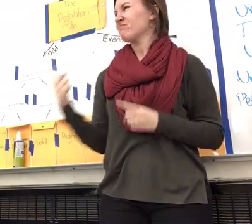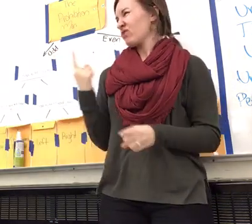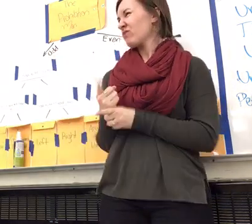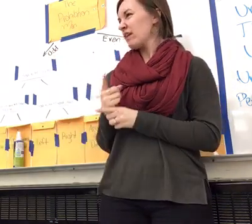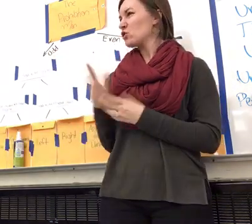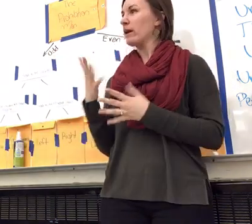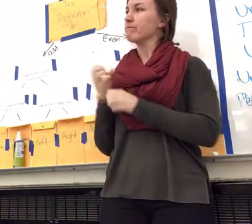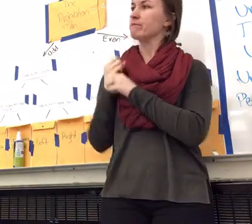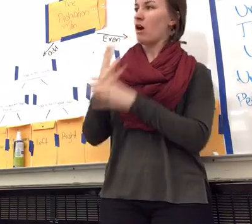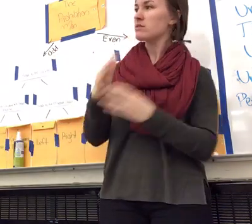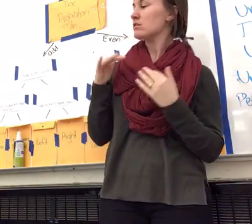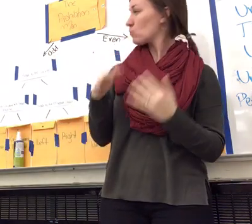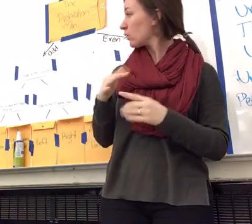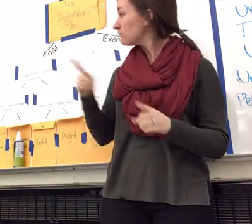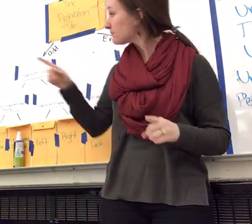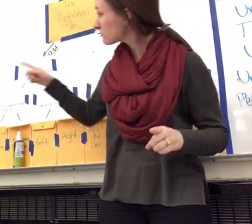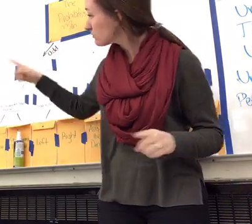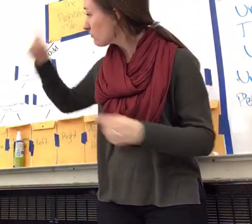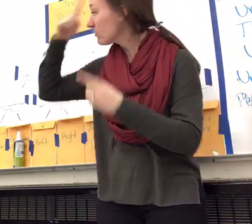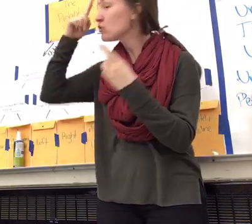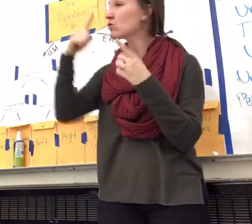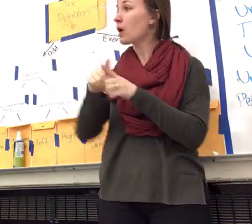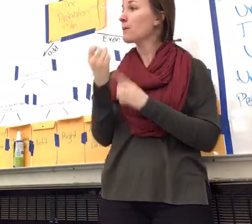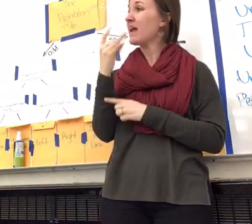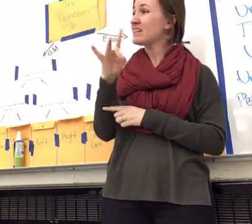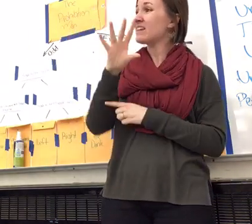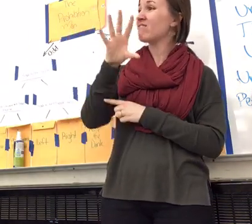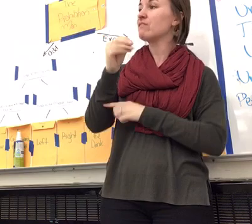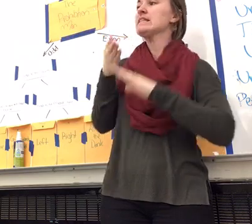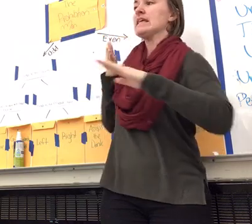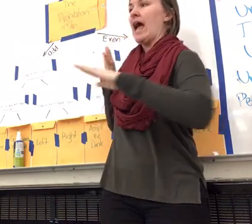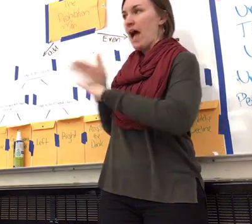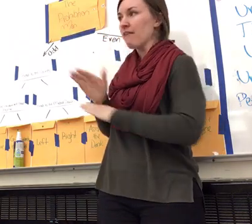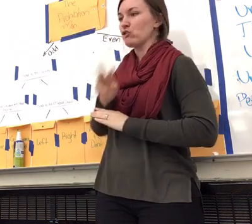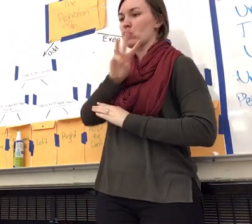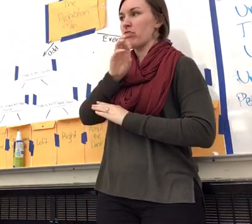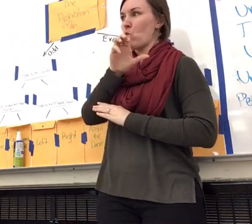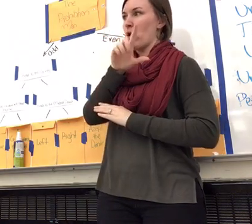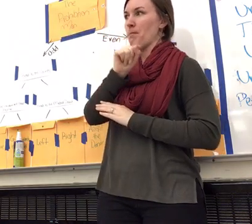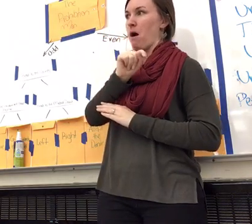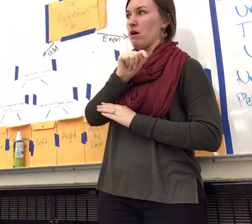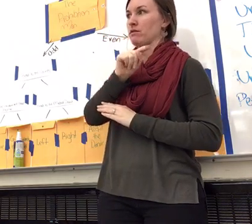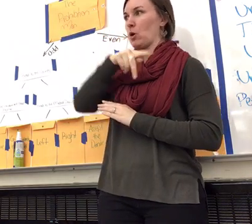1850 comes 2 years after the Wilmot Proviso. This one is a really important term for this test, so make sure you